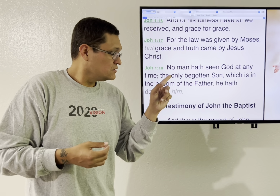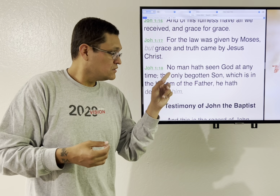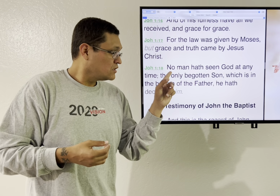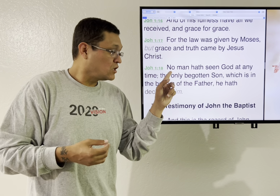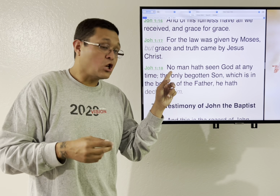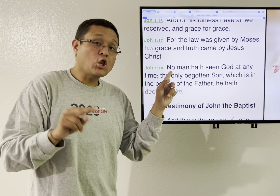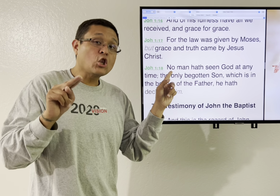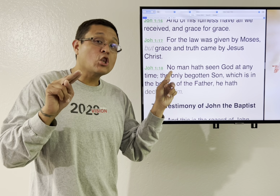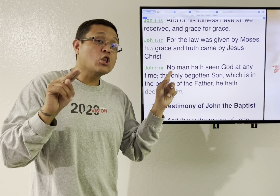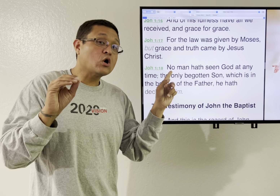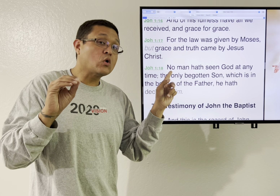color.